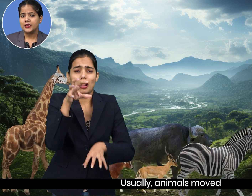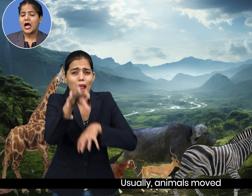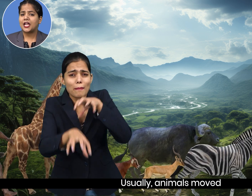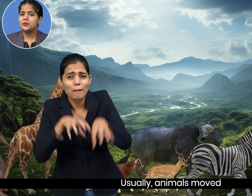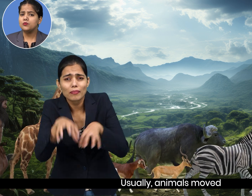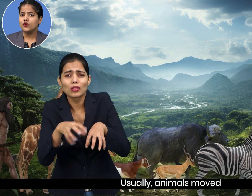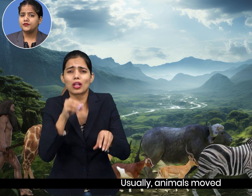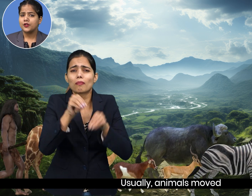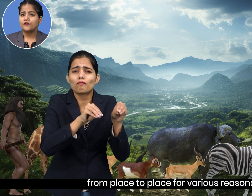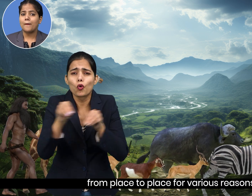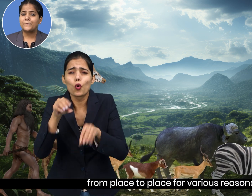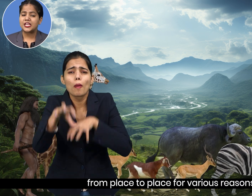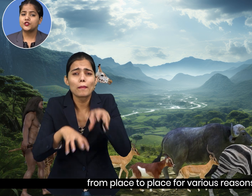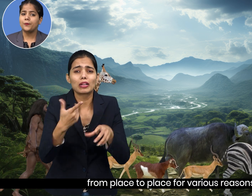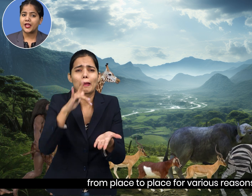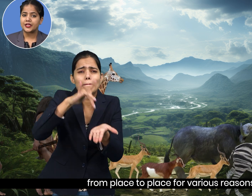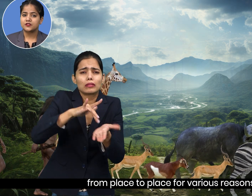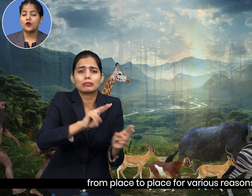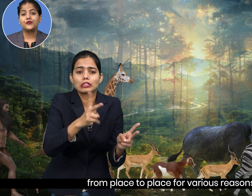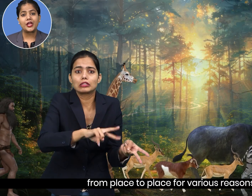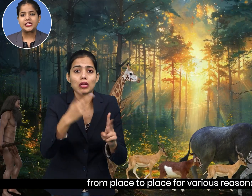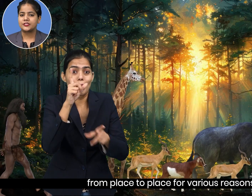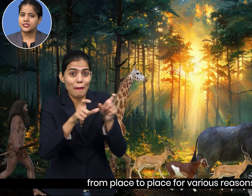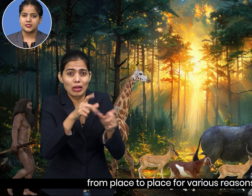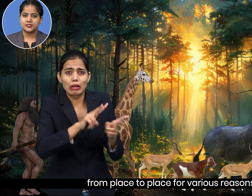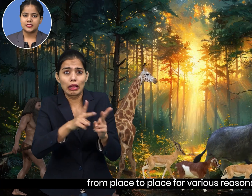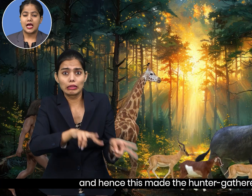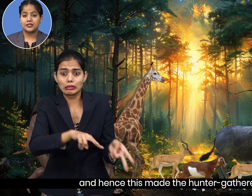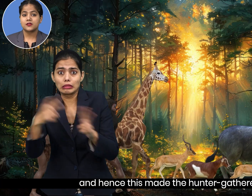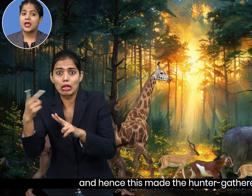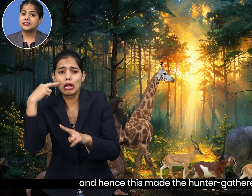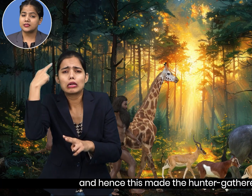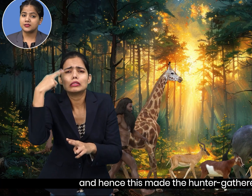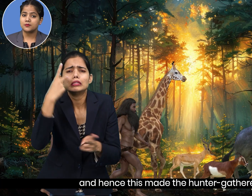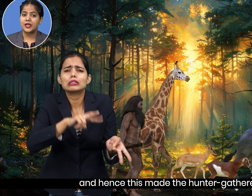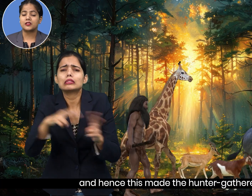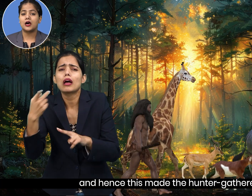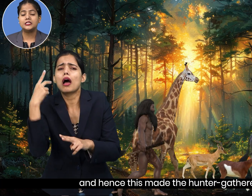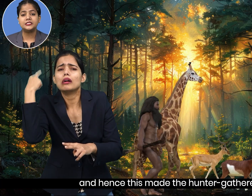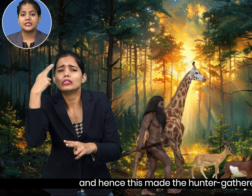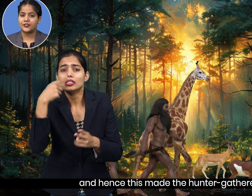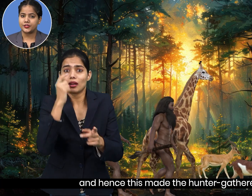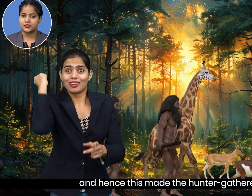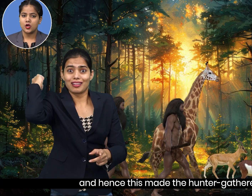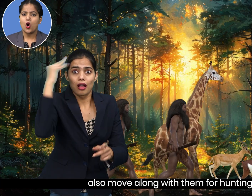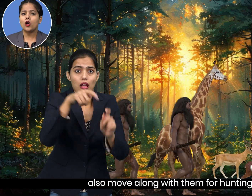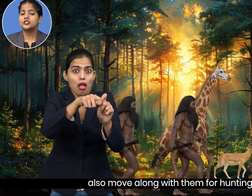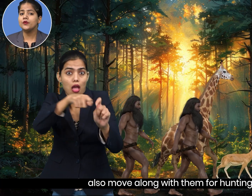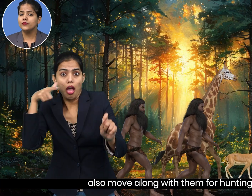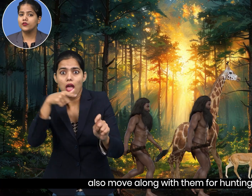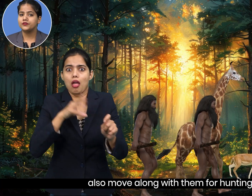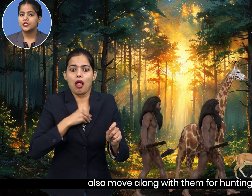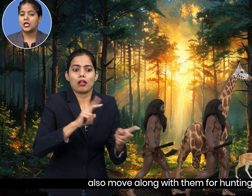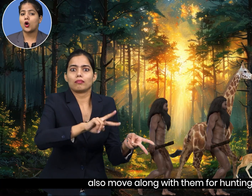Usually, animals moved from place to place for various reasons, and hence this made the hunter-gatherers